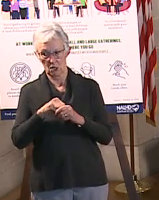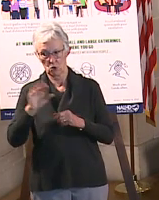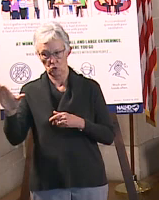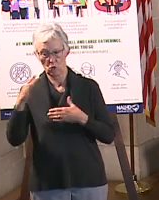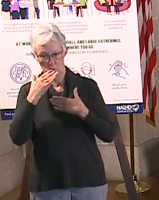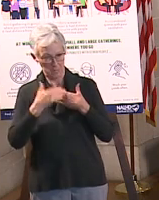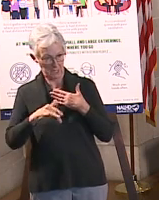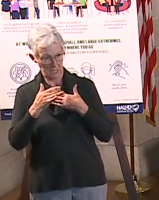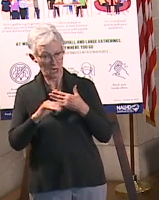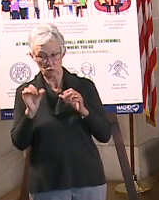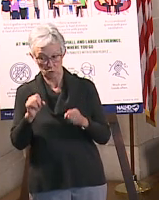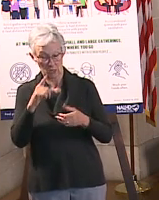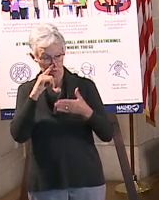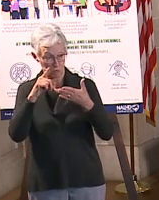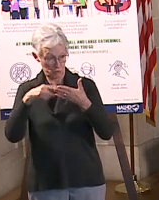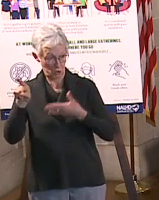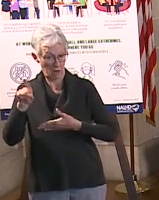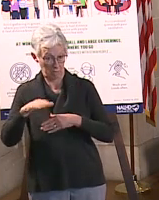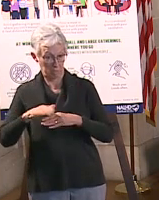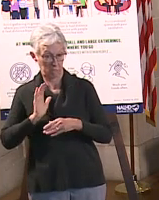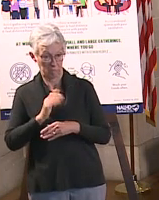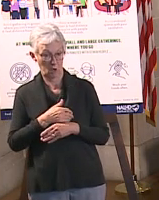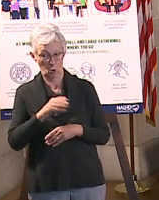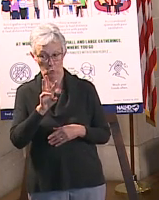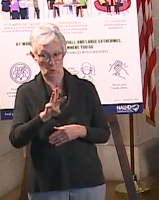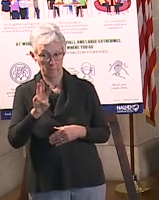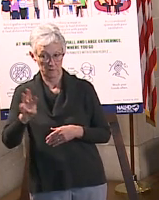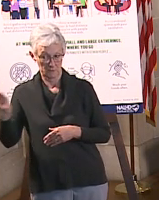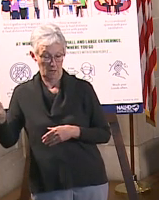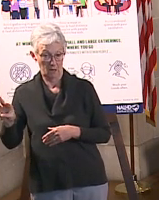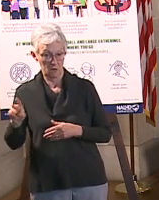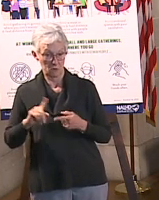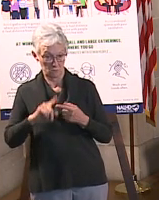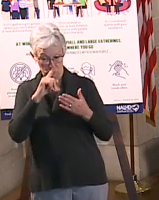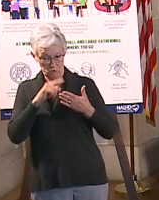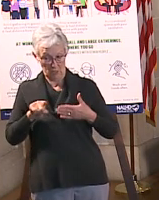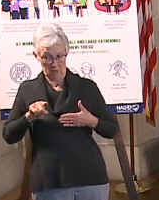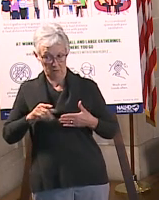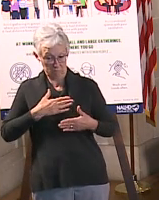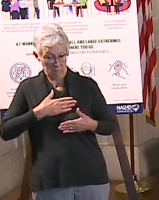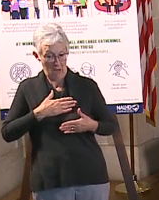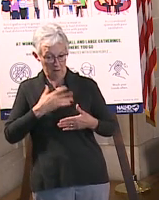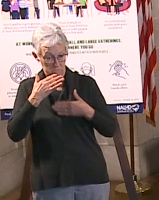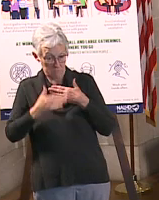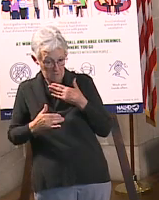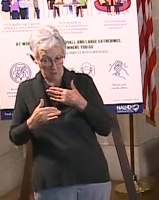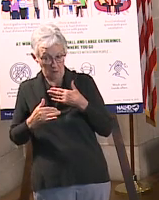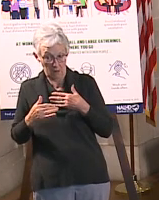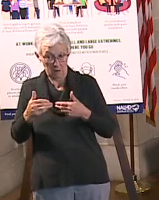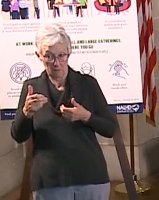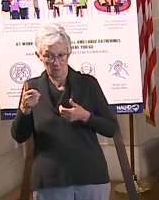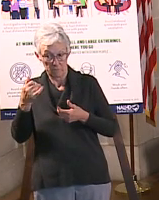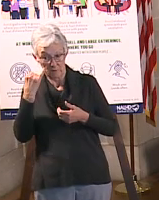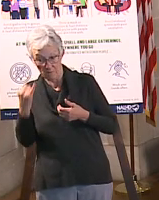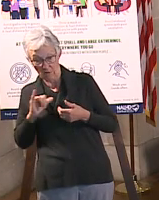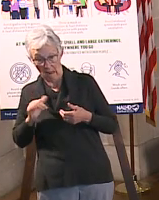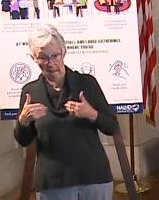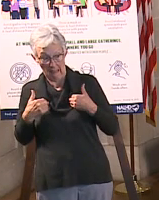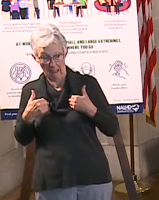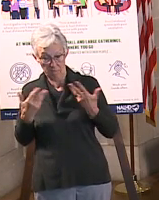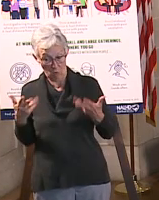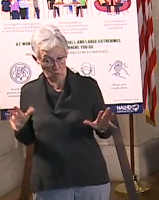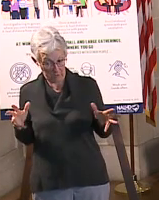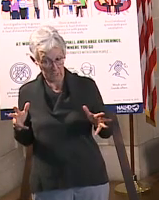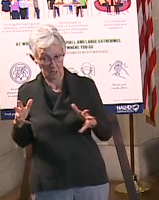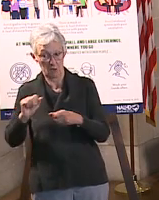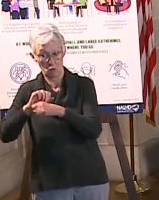redcrossblood.org. So if you are a blood donor or you are a blood drive sponsor, we encourage you to keep doing that. But